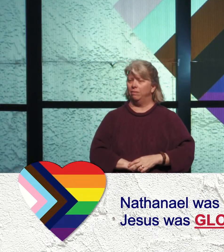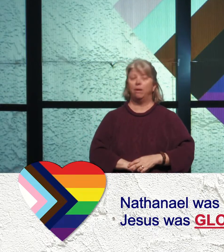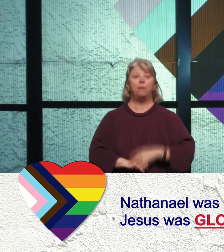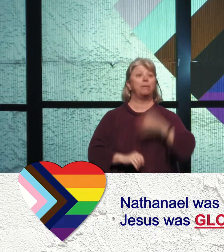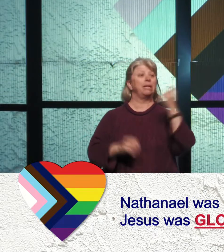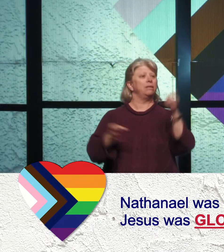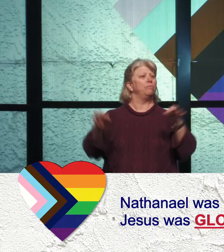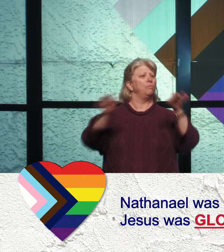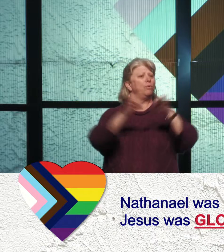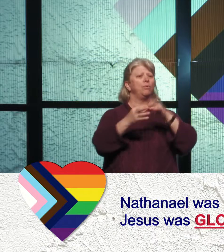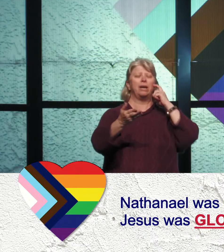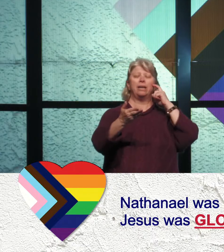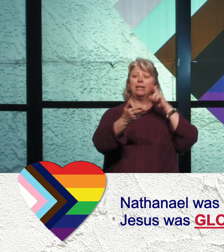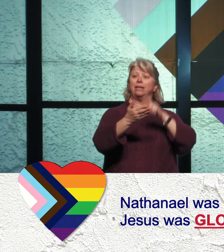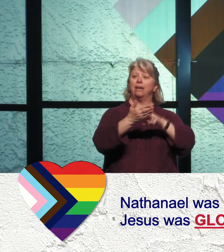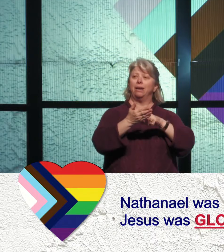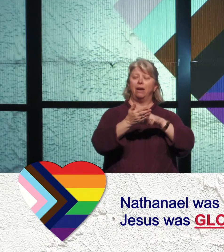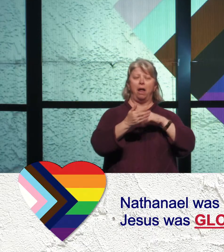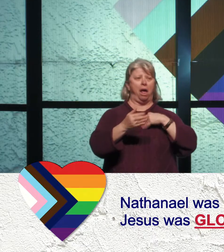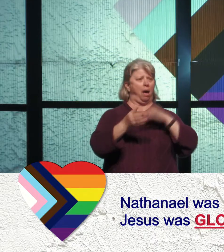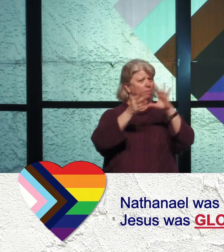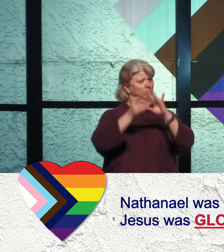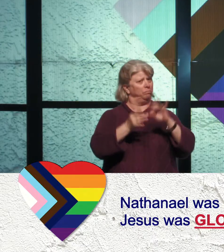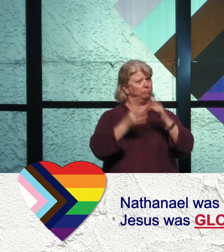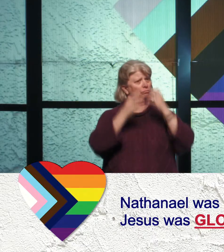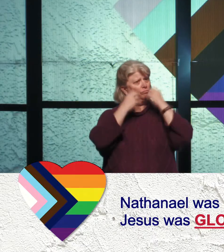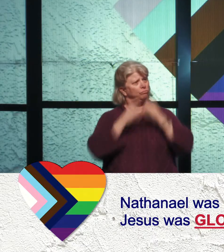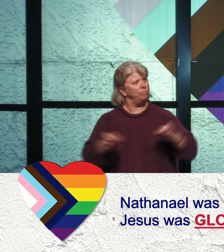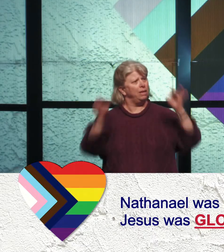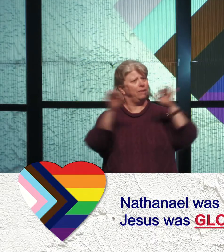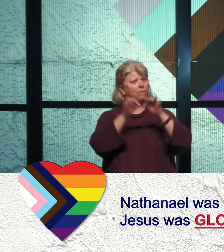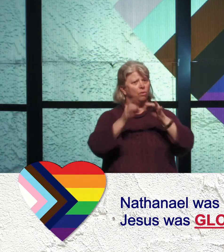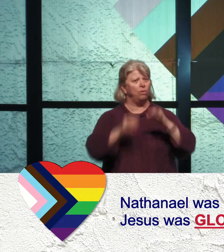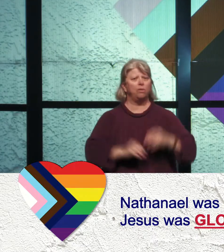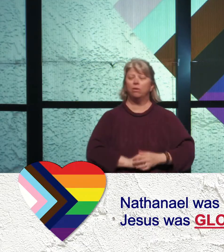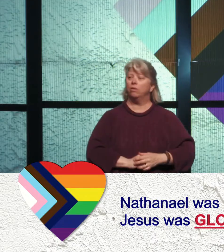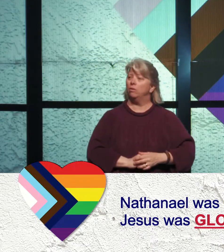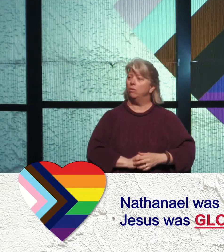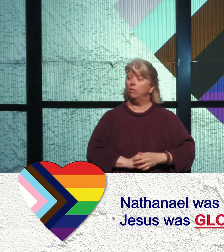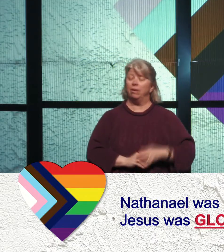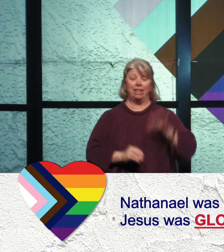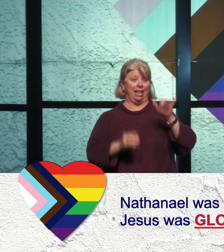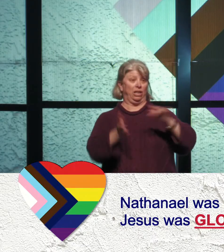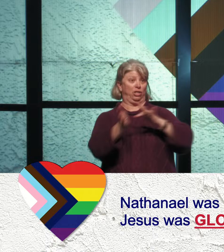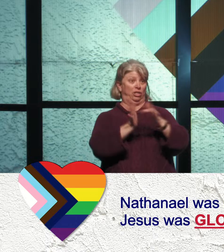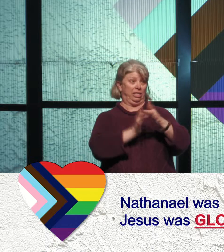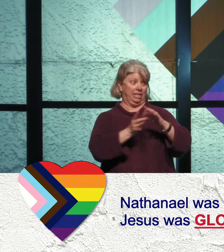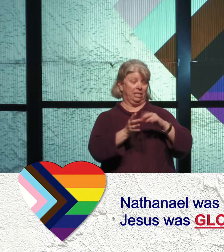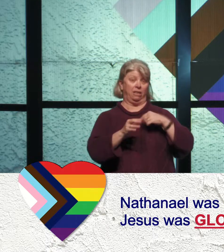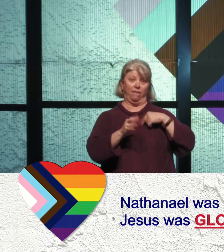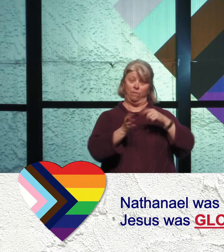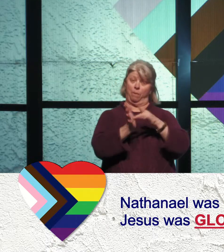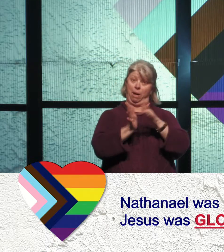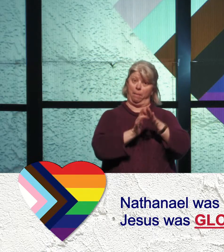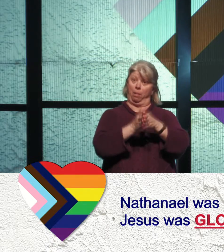because it's important that we recognize that our rhetoric is meaningful. And this is the Jesus of Scripture.